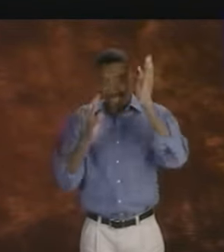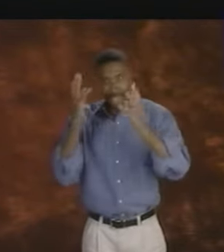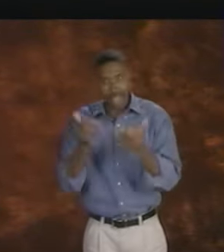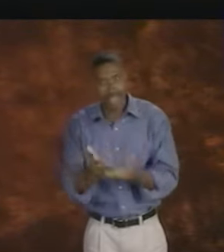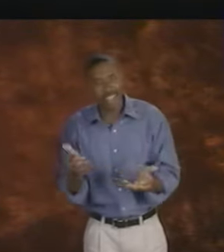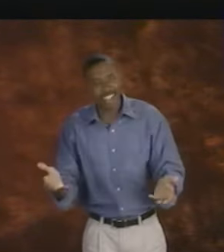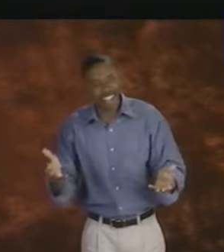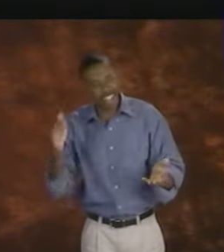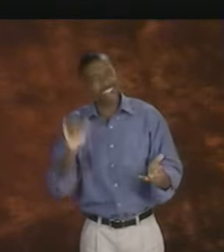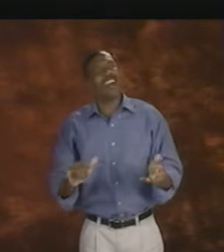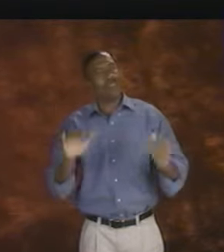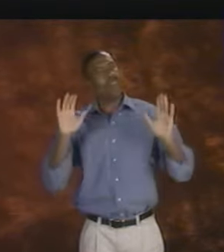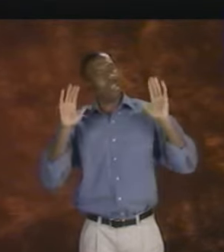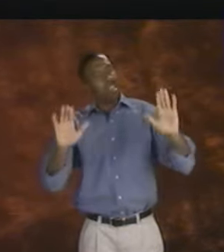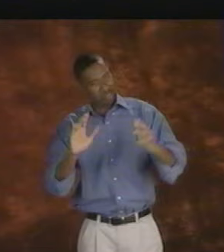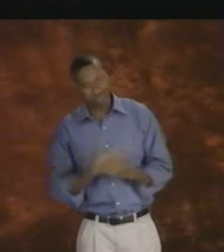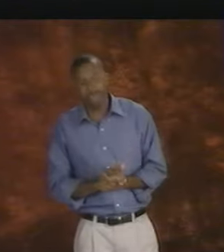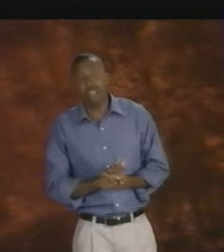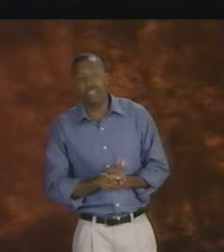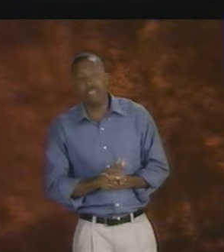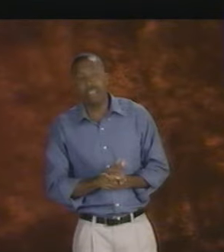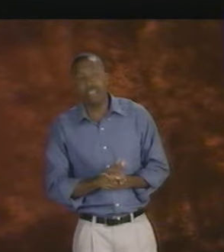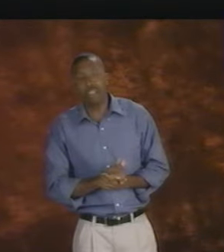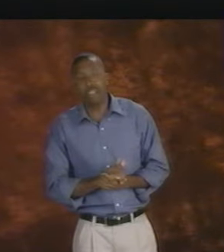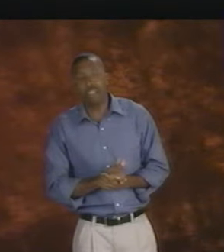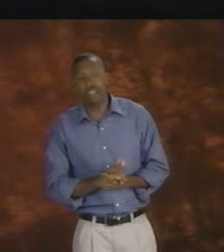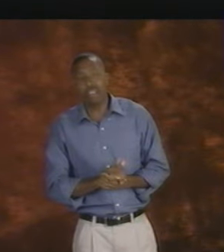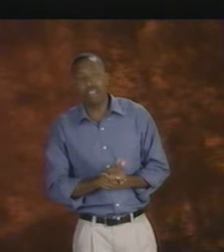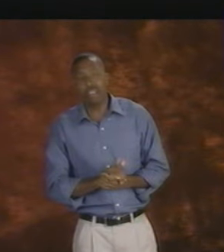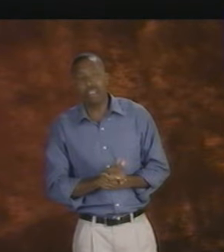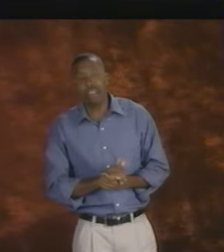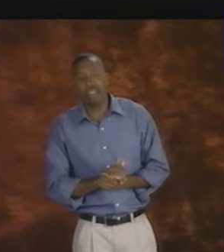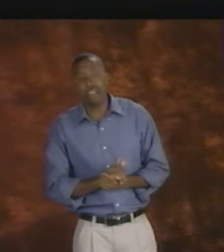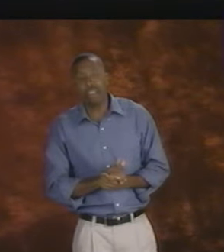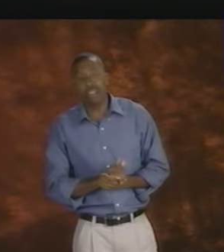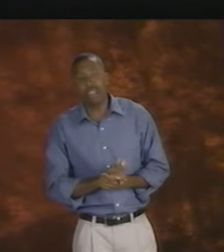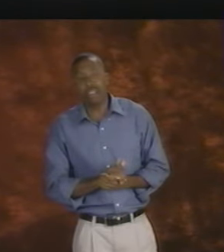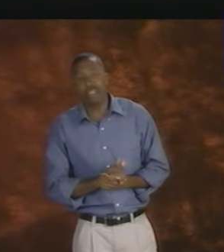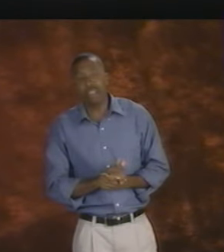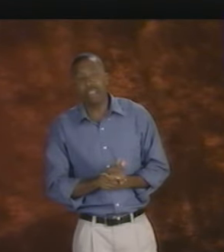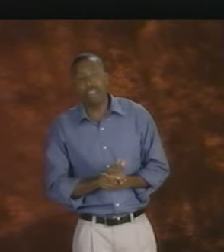word, and what they do is take things from nature and mimic them